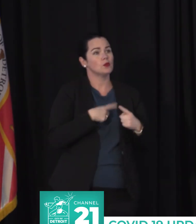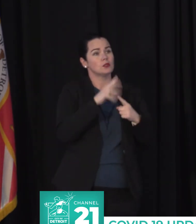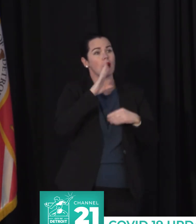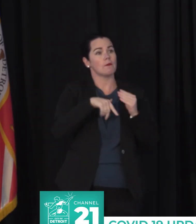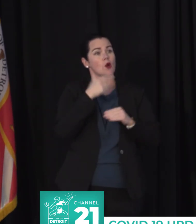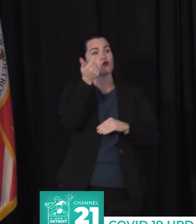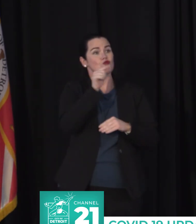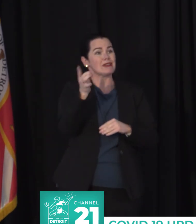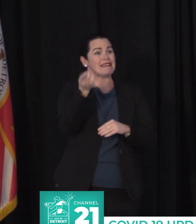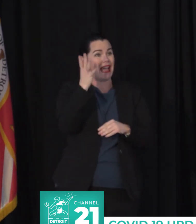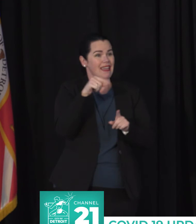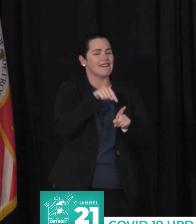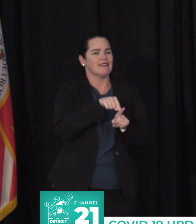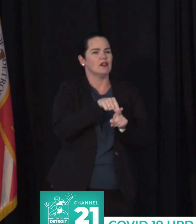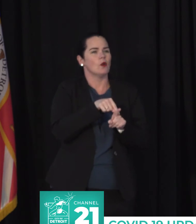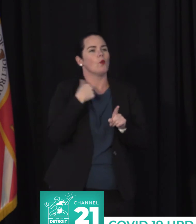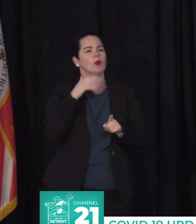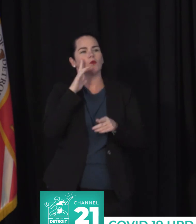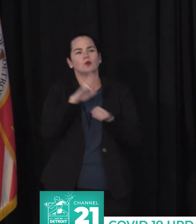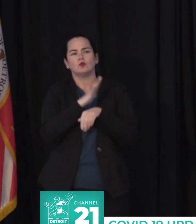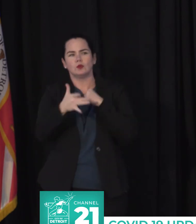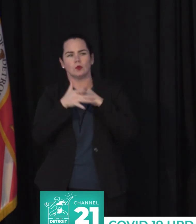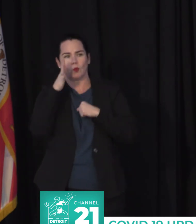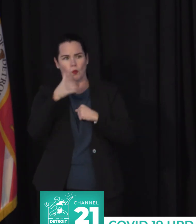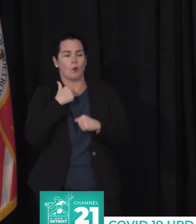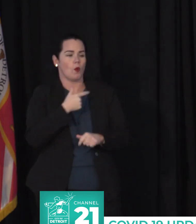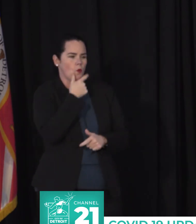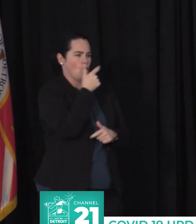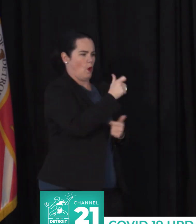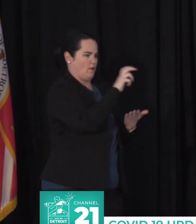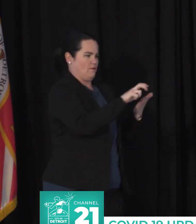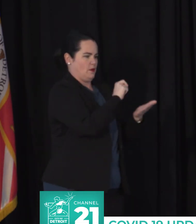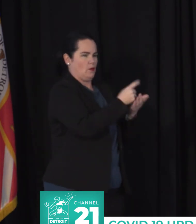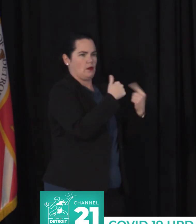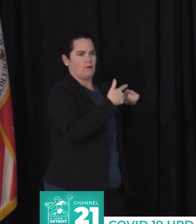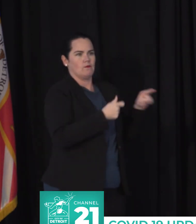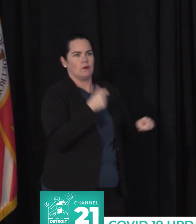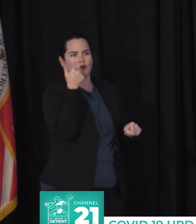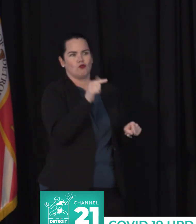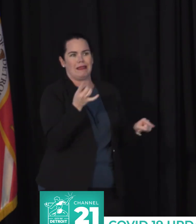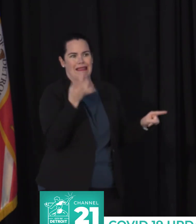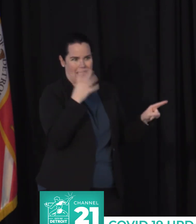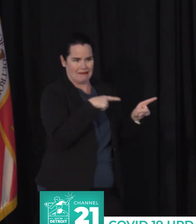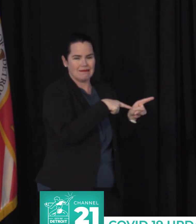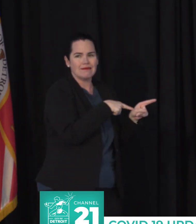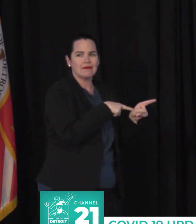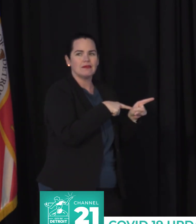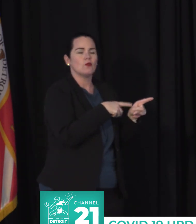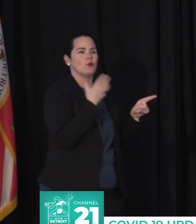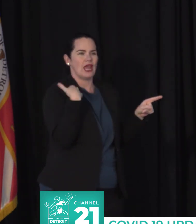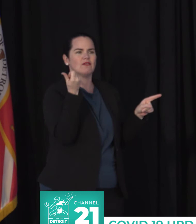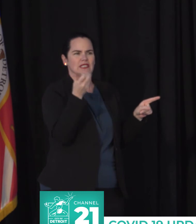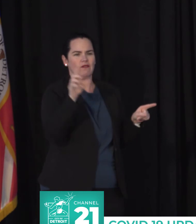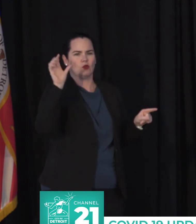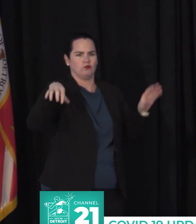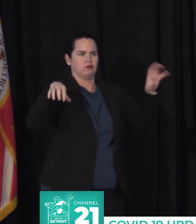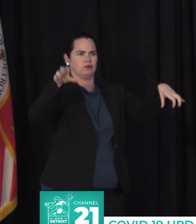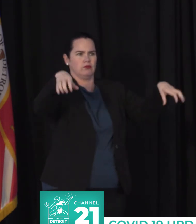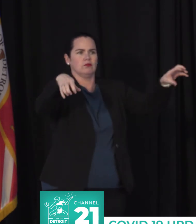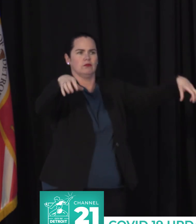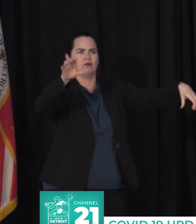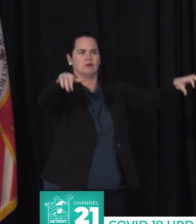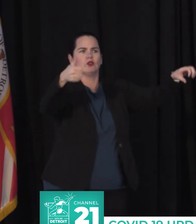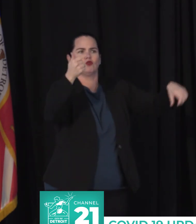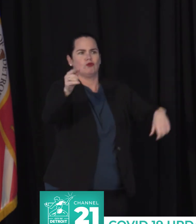technology, as I said, looking at some video from our Greenlight partners. We have a number of green lights throughout the city that will give